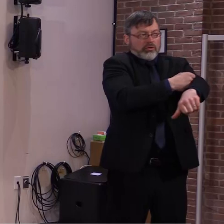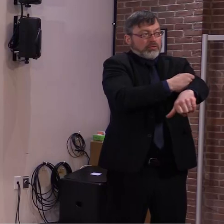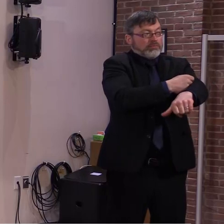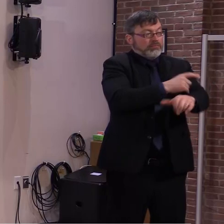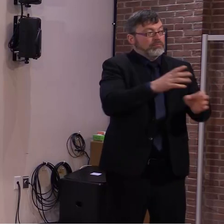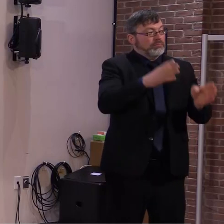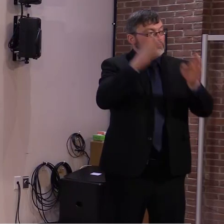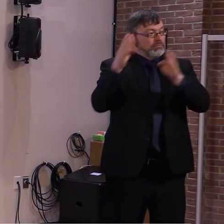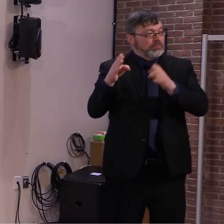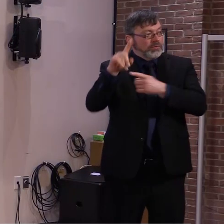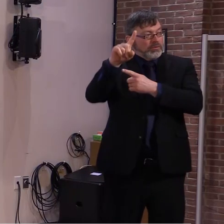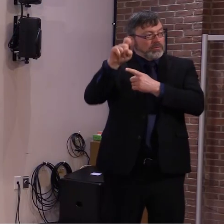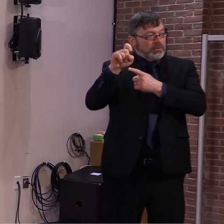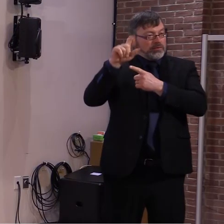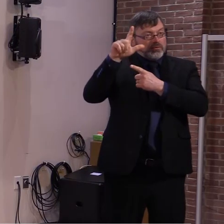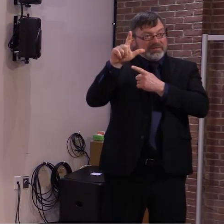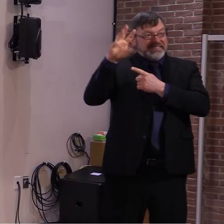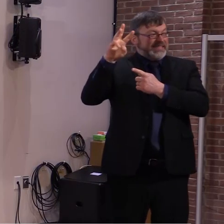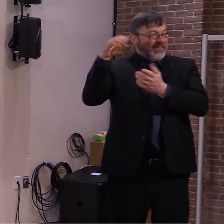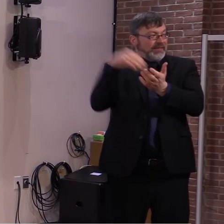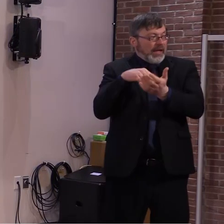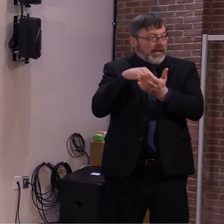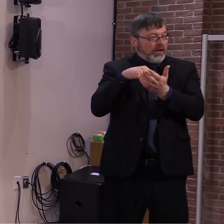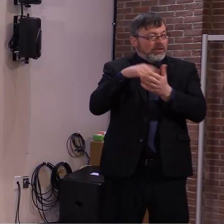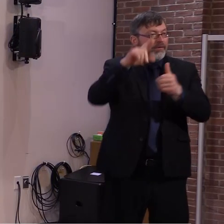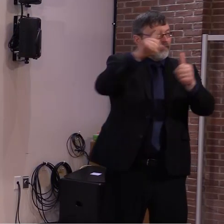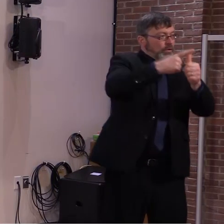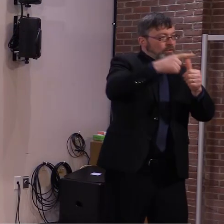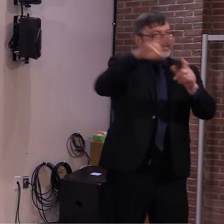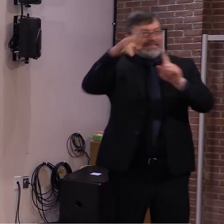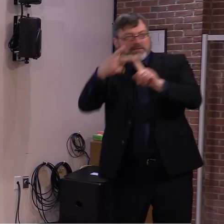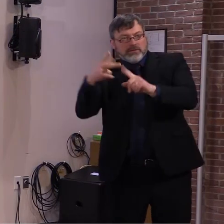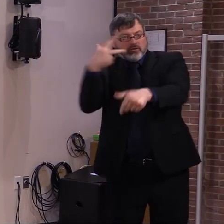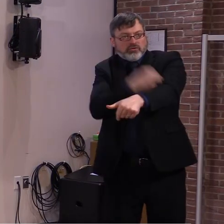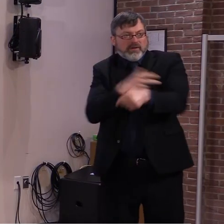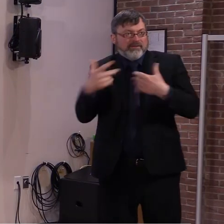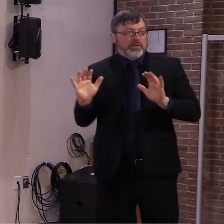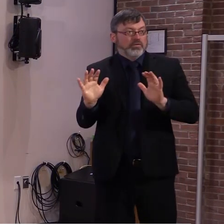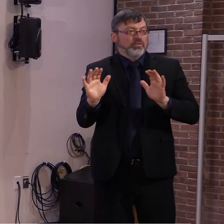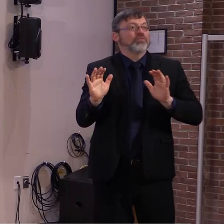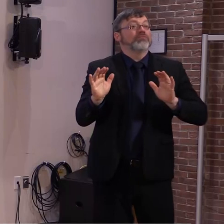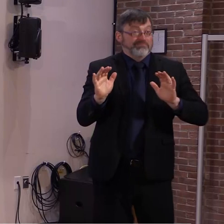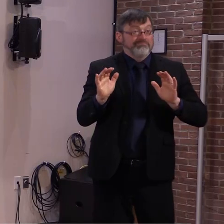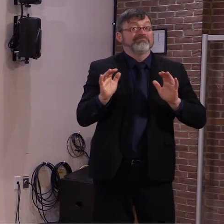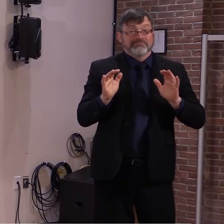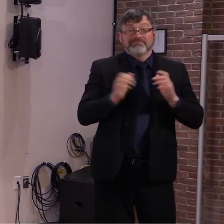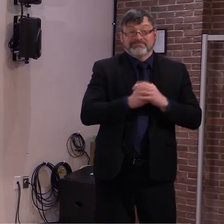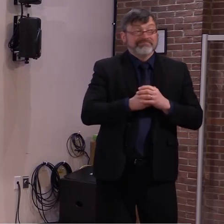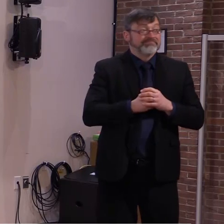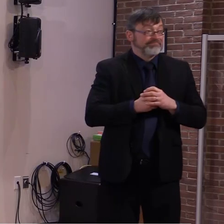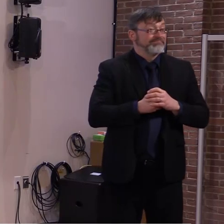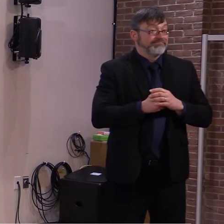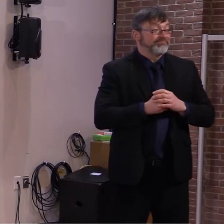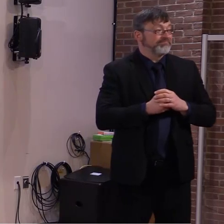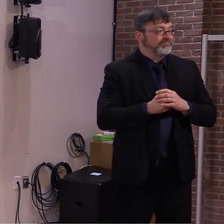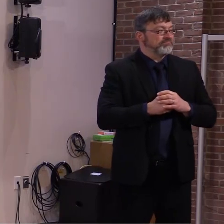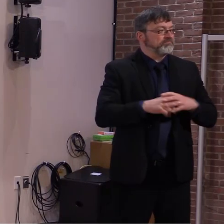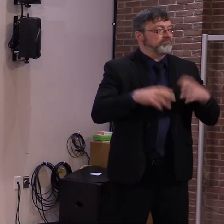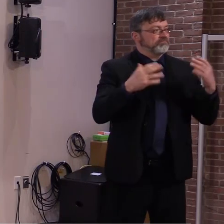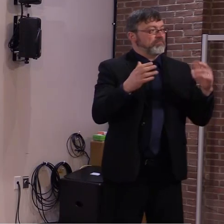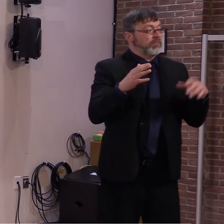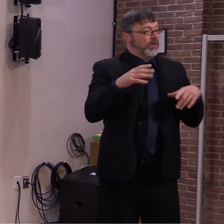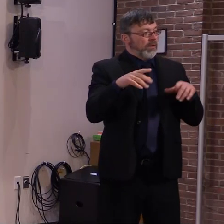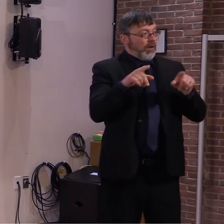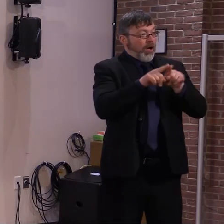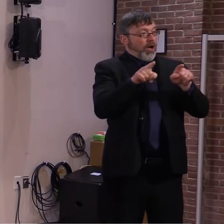126,800 have received their first and last dose. And as Secretary French said, 80% of teachers and school